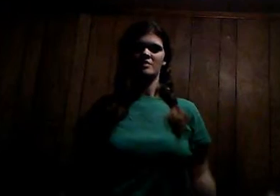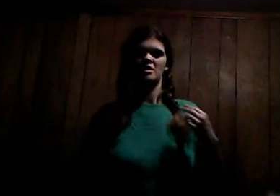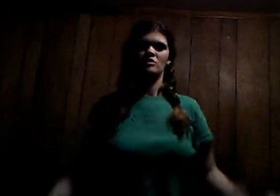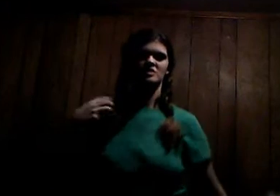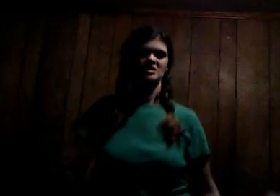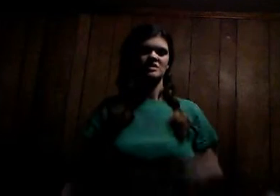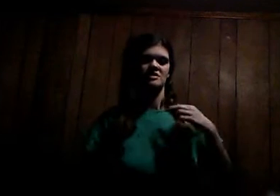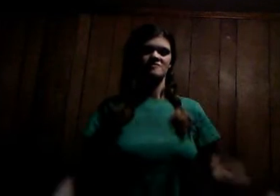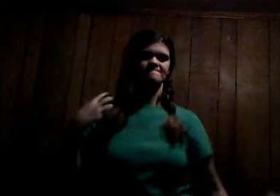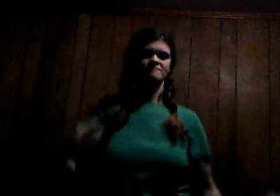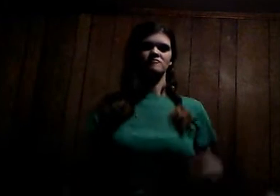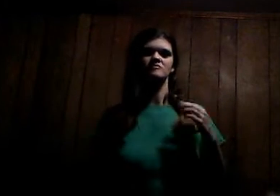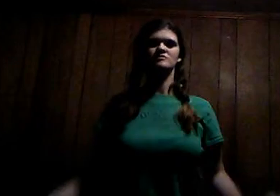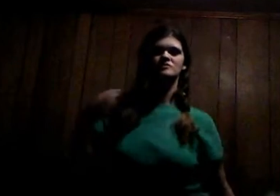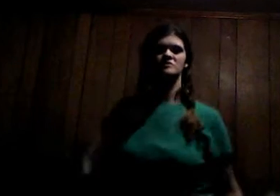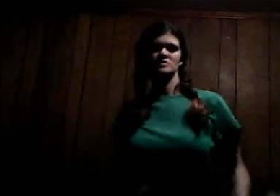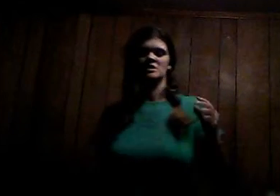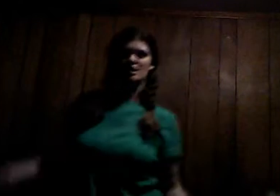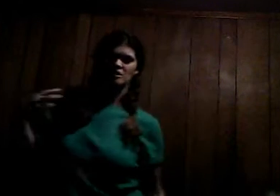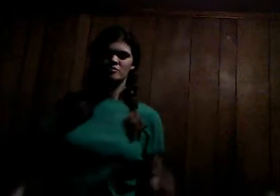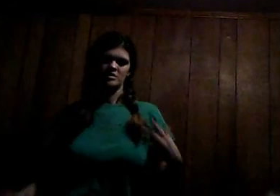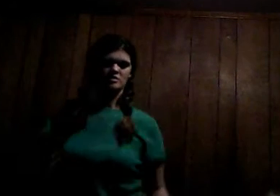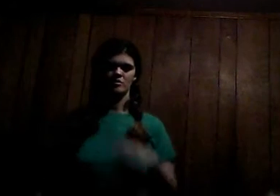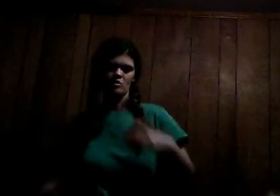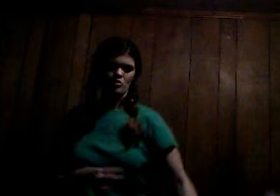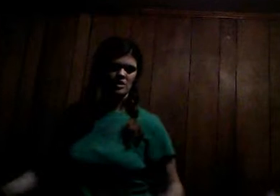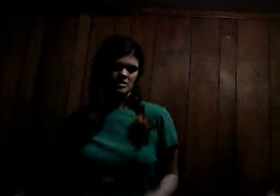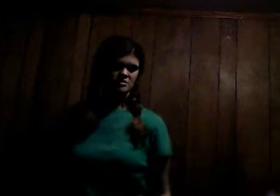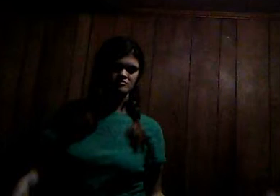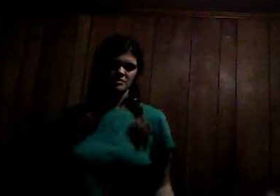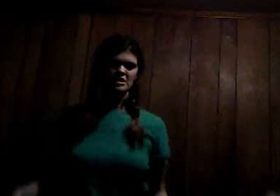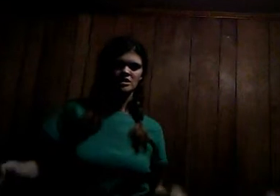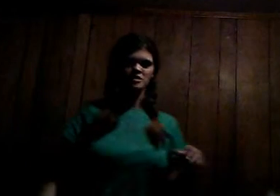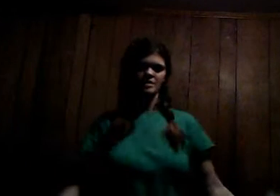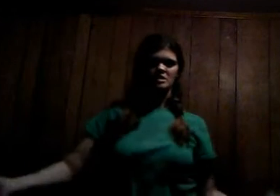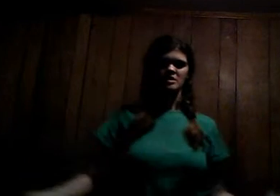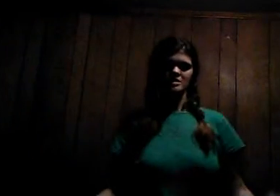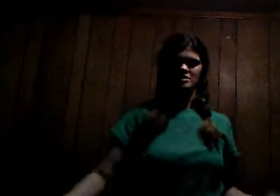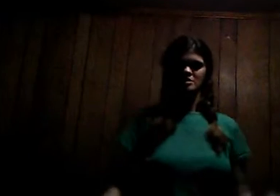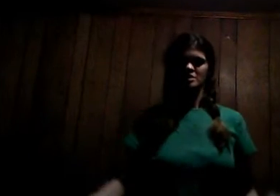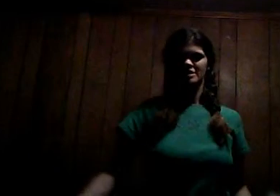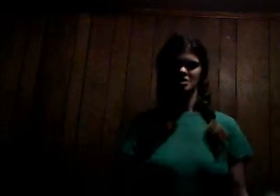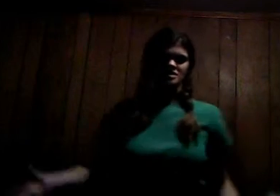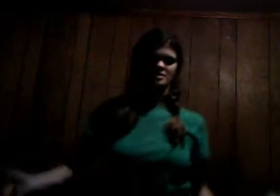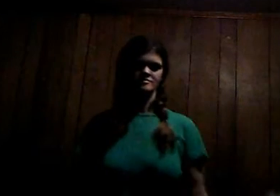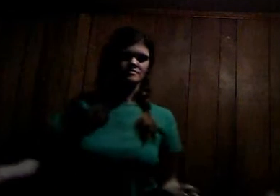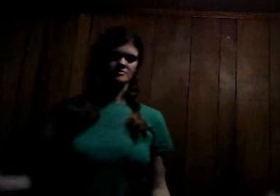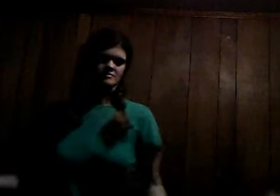good when you know you're down. A super dope homeboy from the Oak Town, and I'm known as such, and this is beat up. You can't touch it.